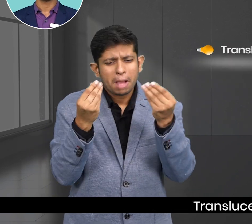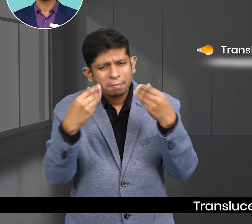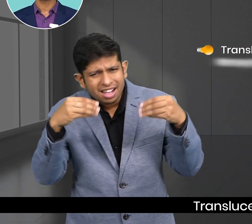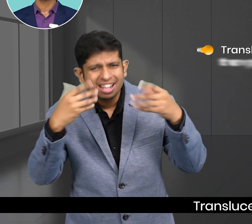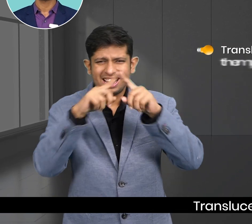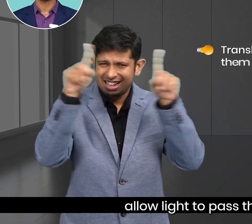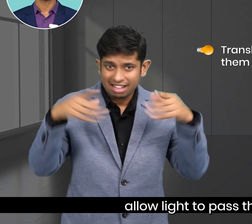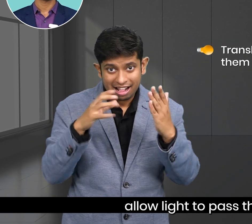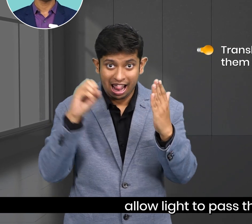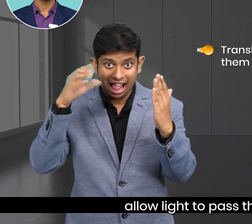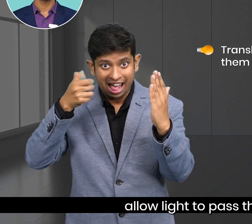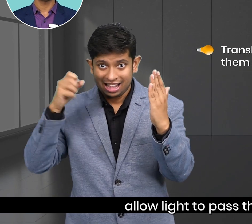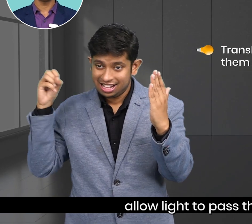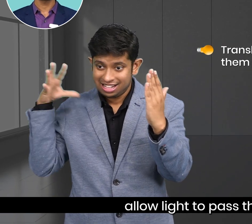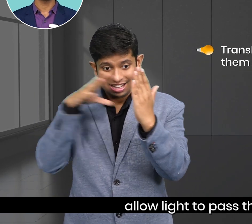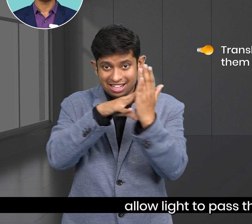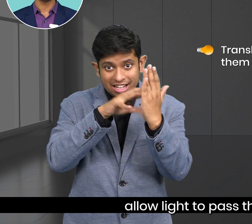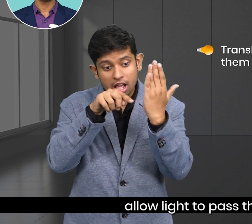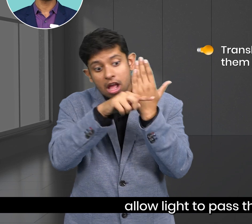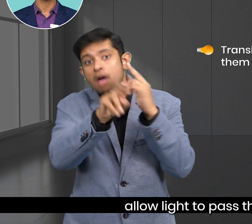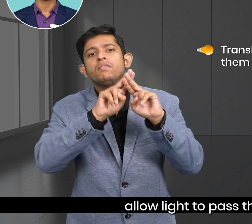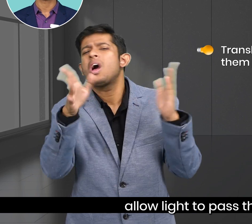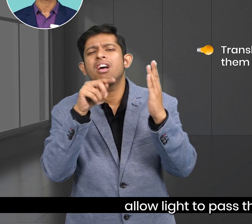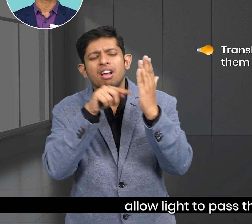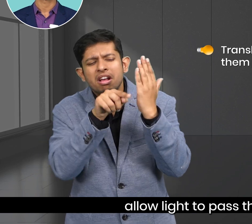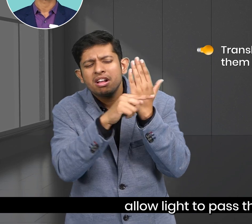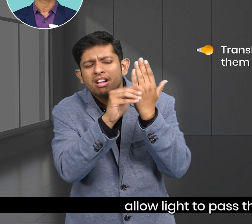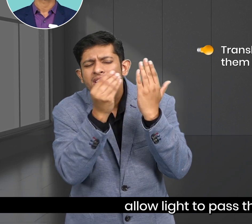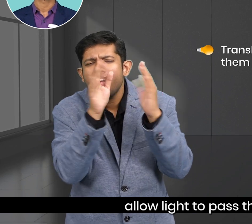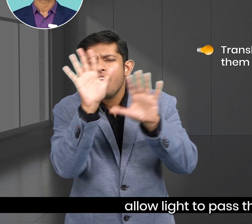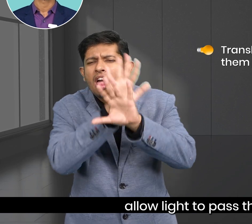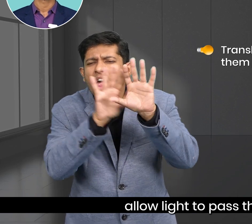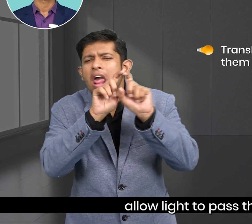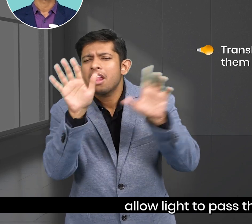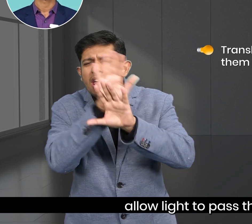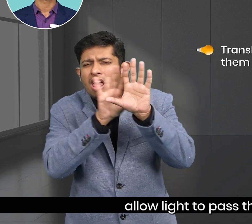Translucent objects allow light to pass through them partially.